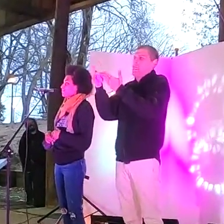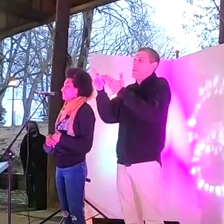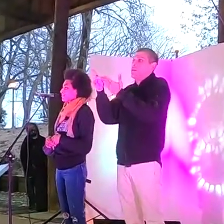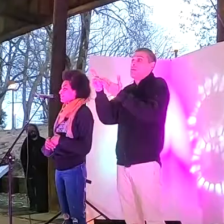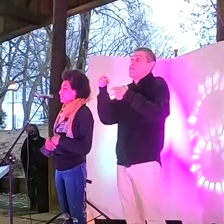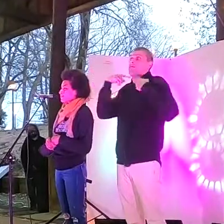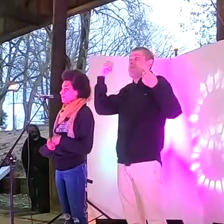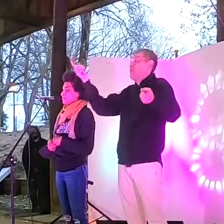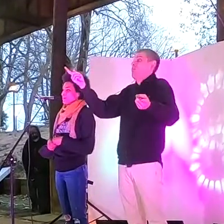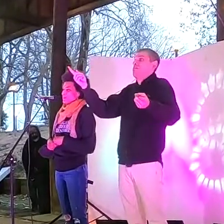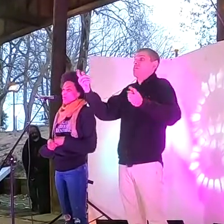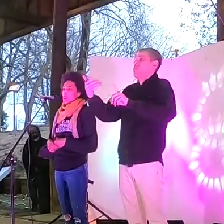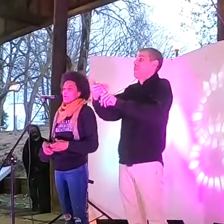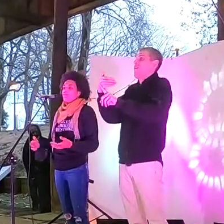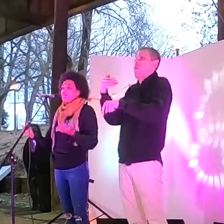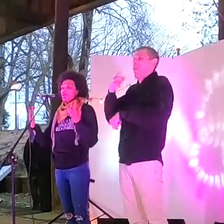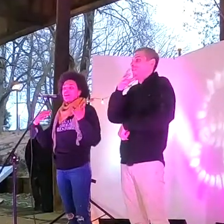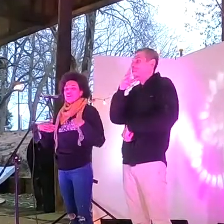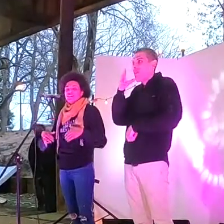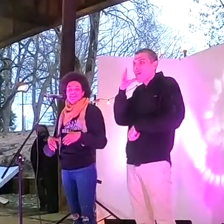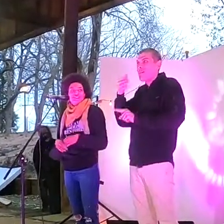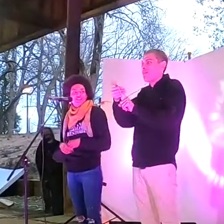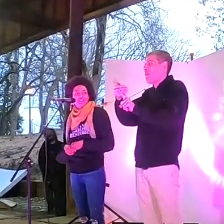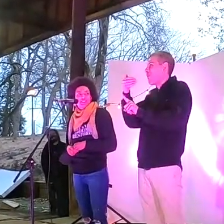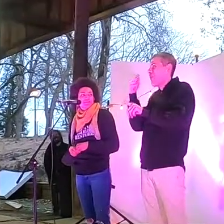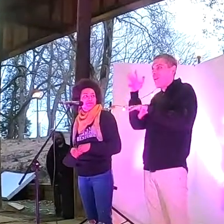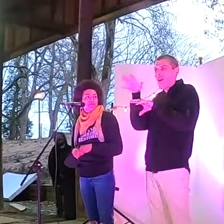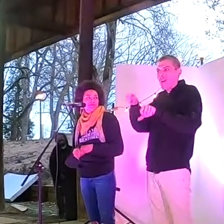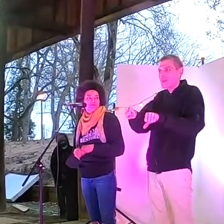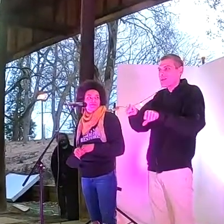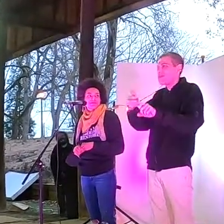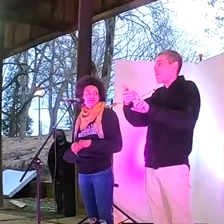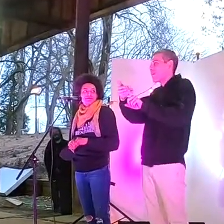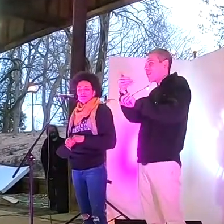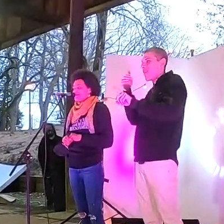pre-agricultural times, before colonization,